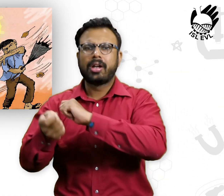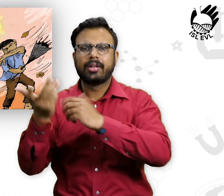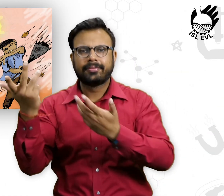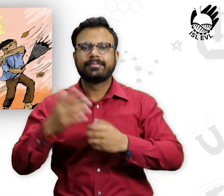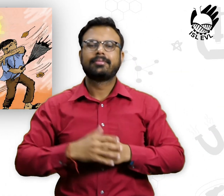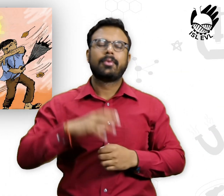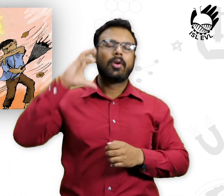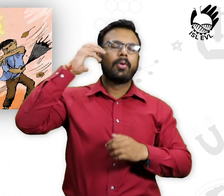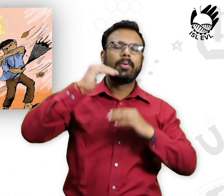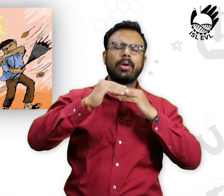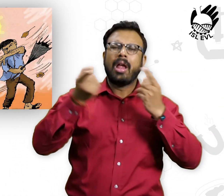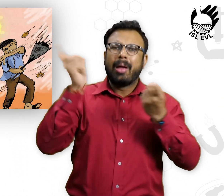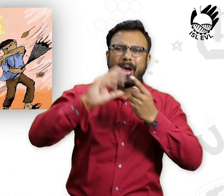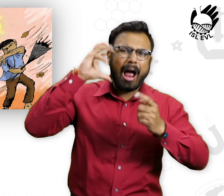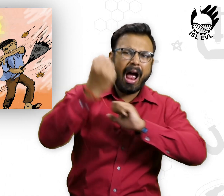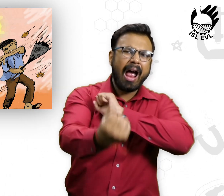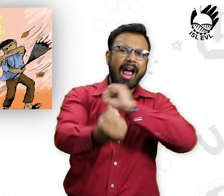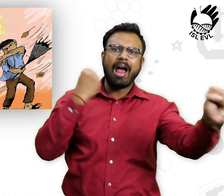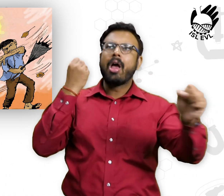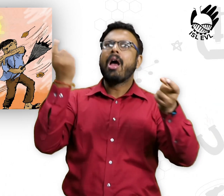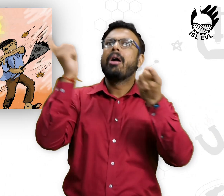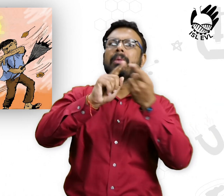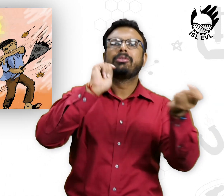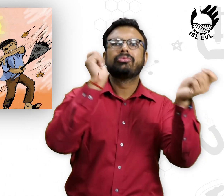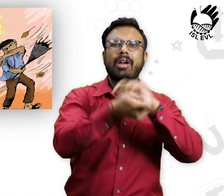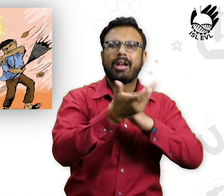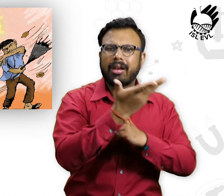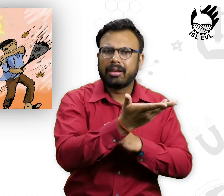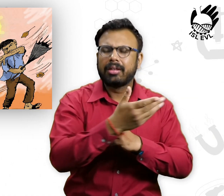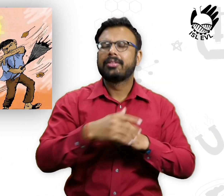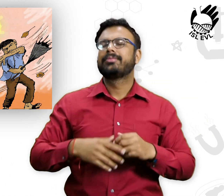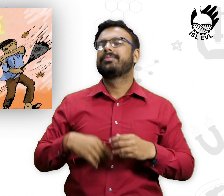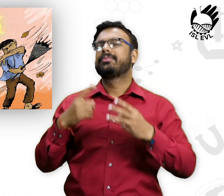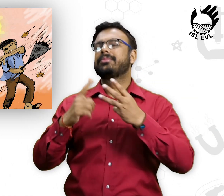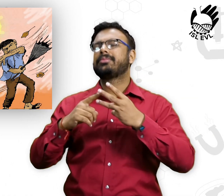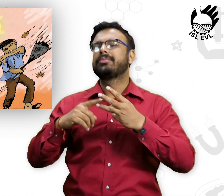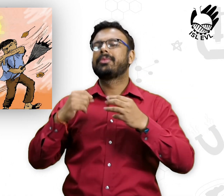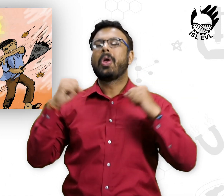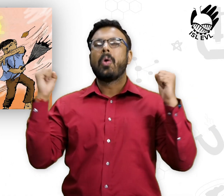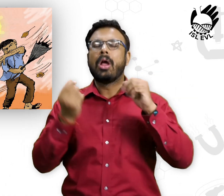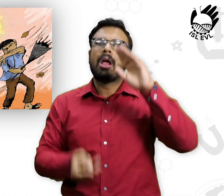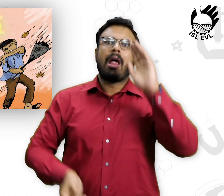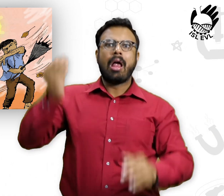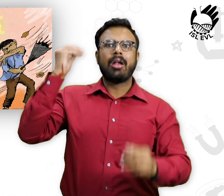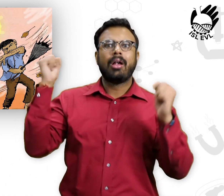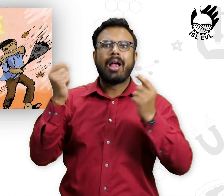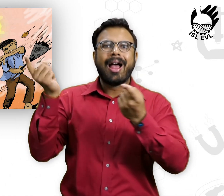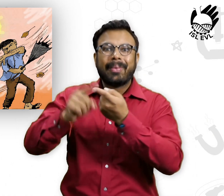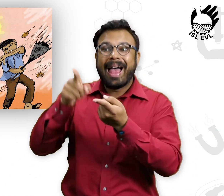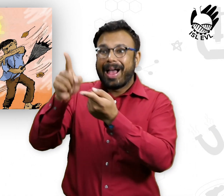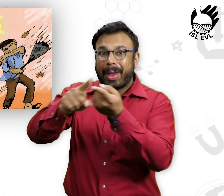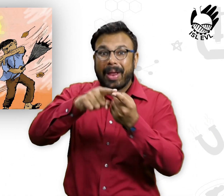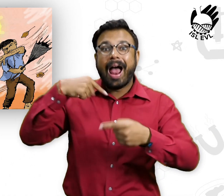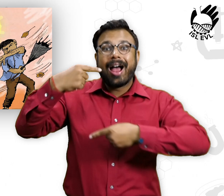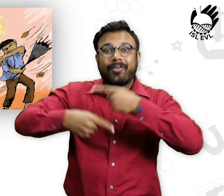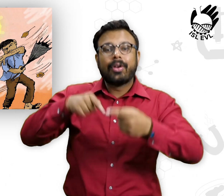cold. Weather is a mix of these conditions which gives us rainy or sunny weather or extremely cold